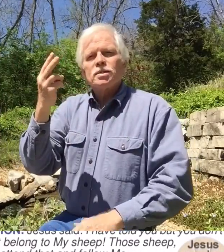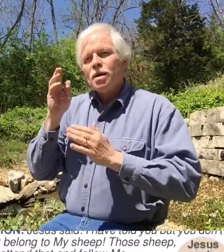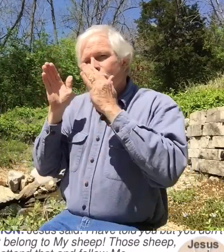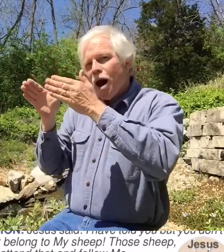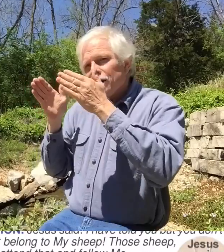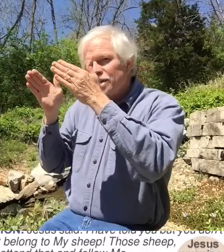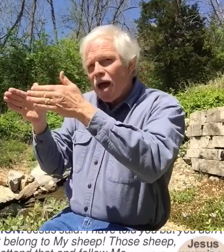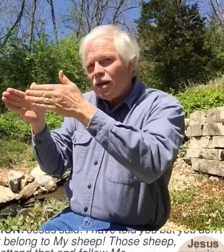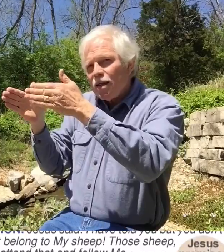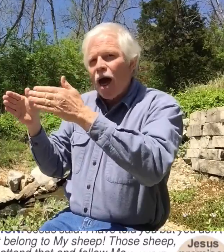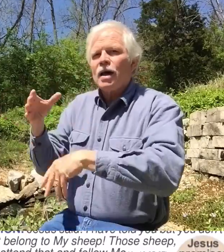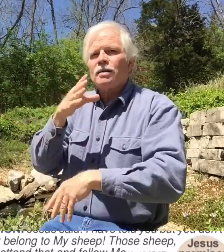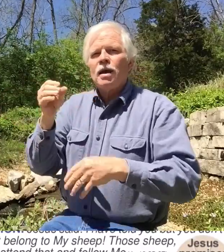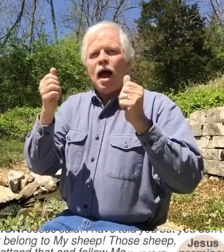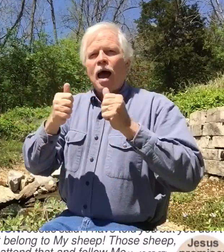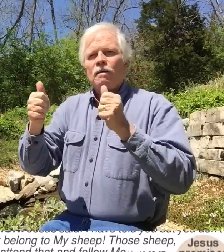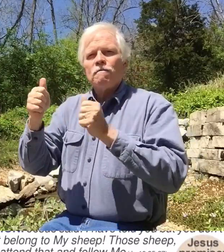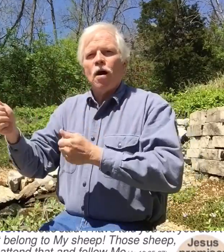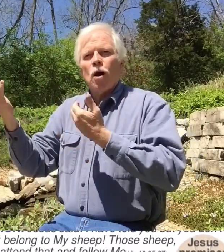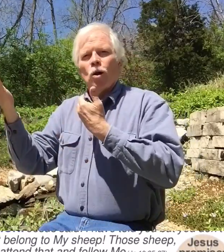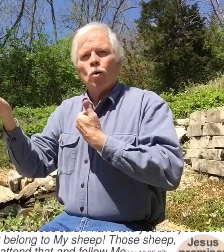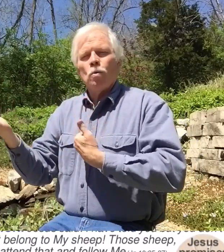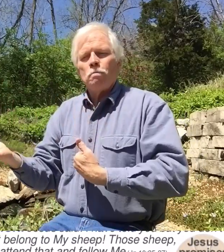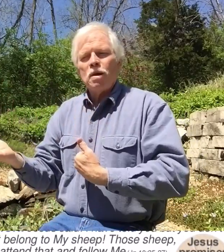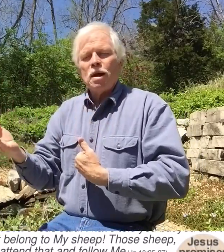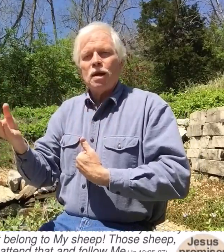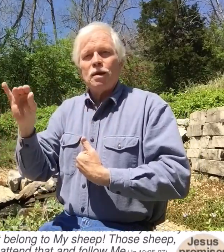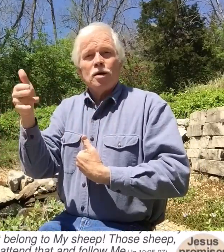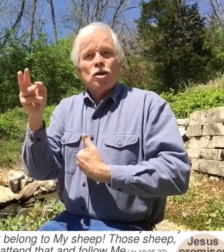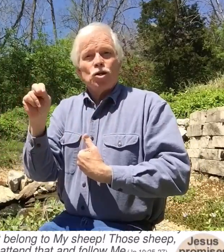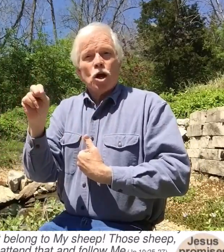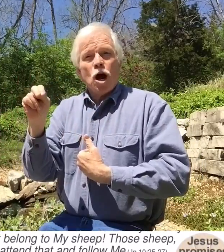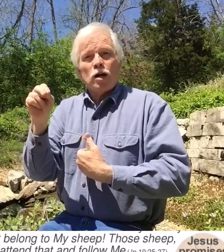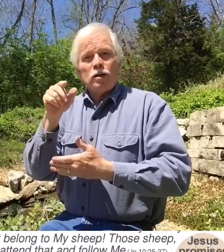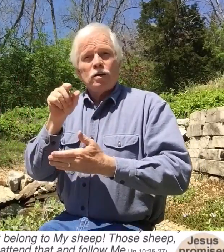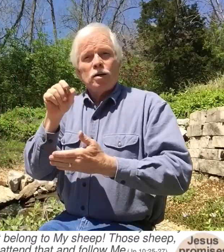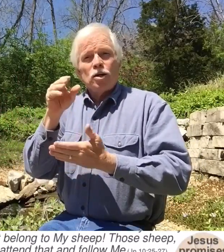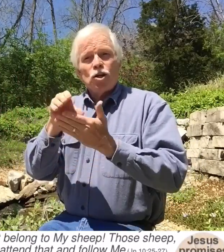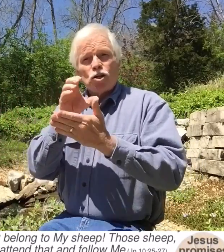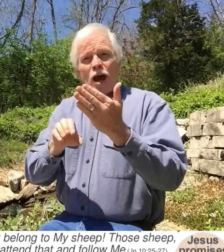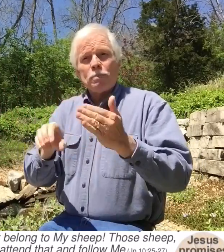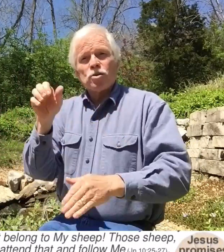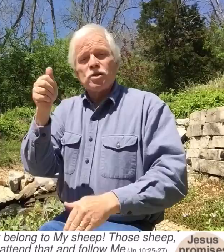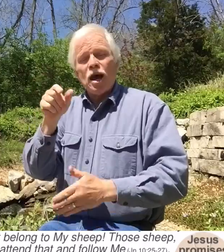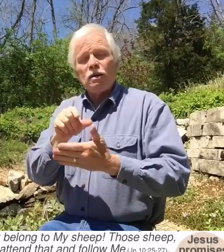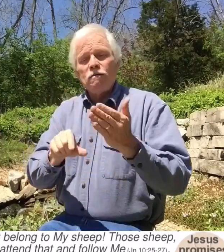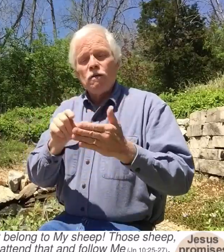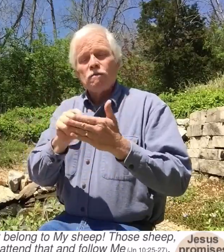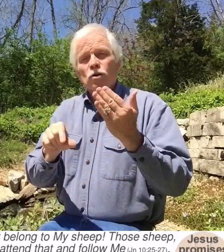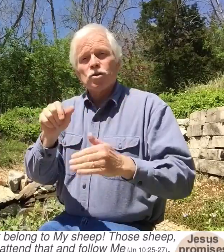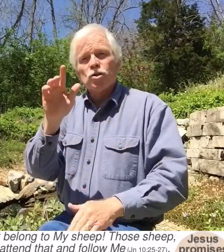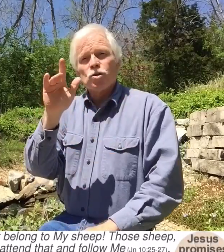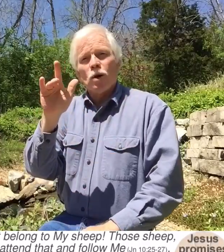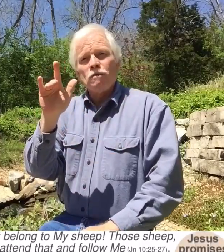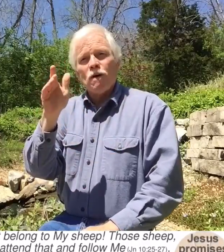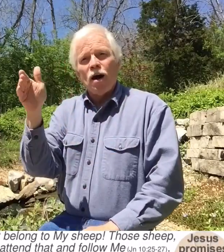attend that and follow me John chapter 10 verses 25